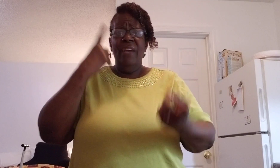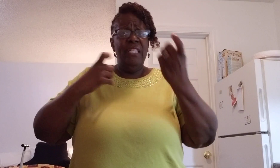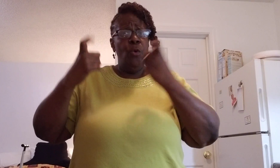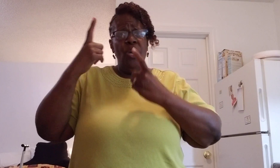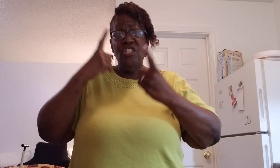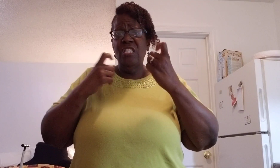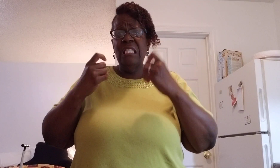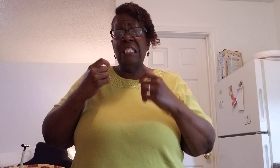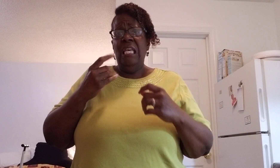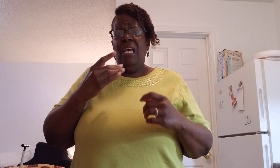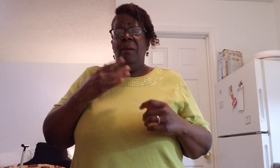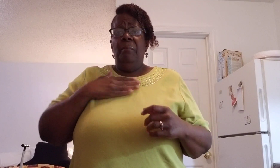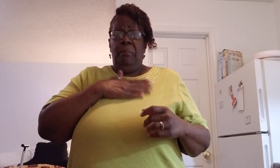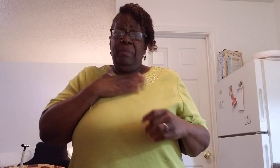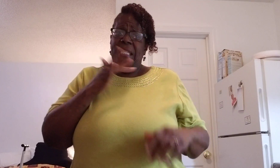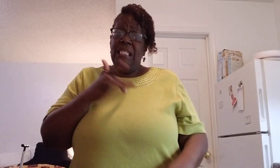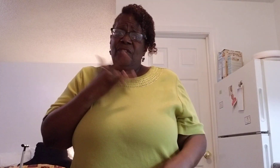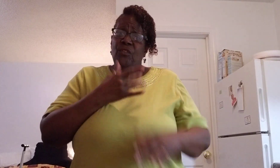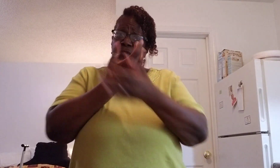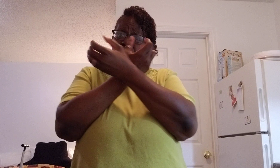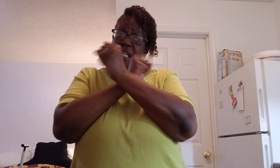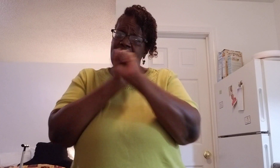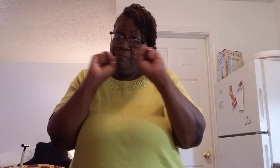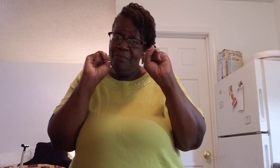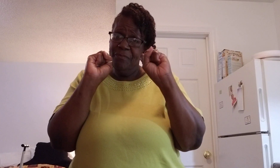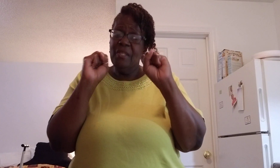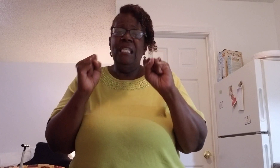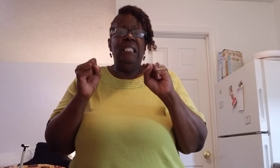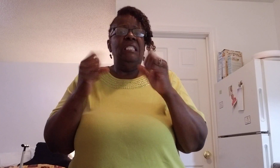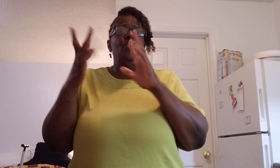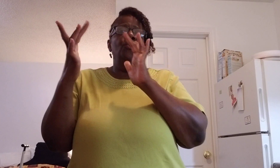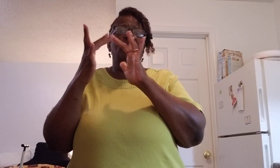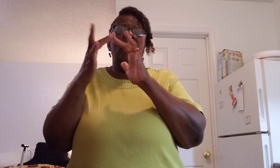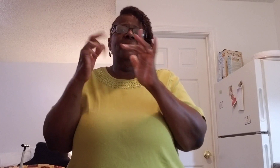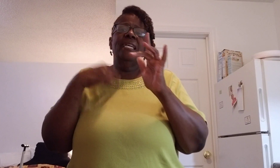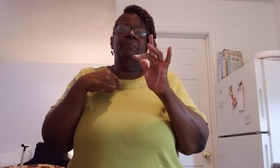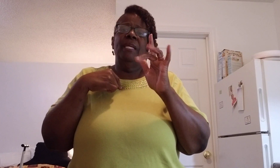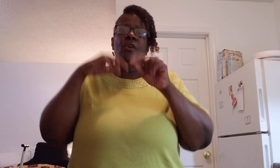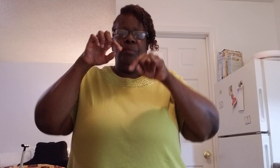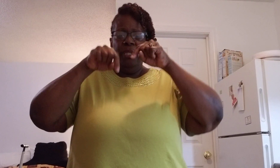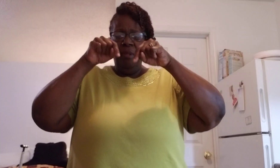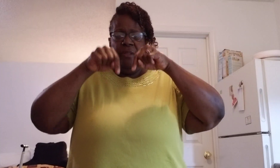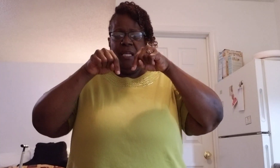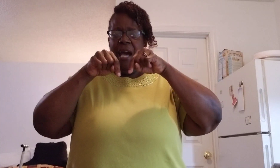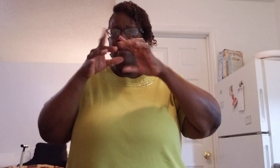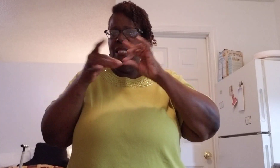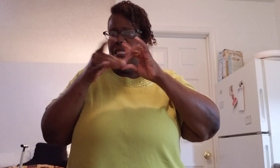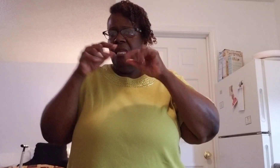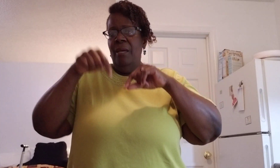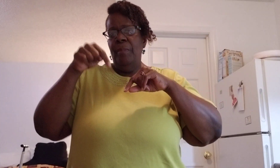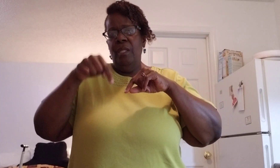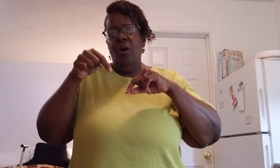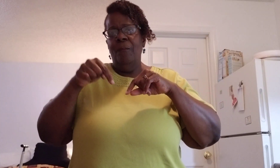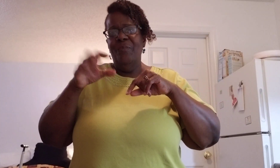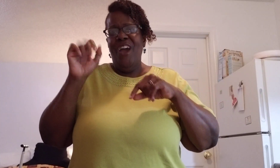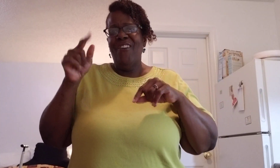any questions, please feel free to contact me or put them in the comments below. All right,